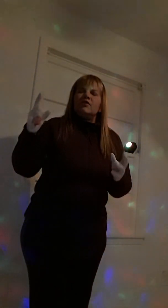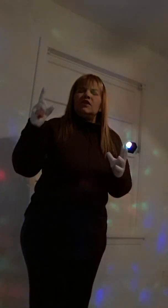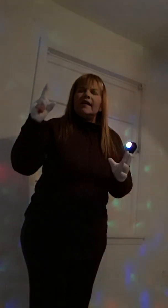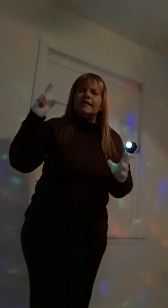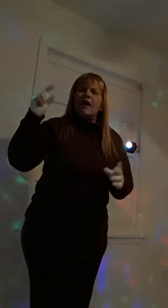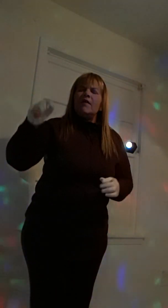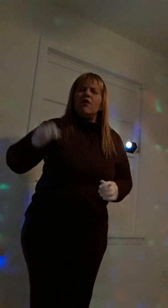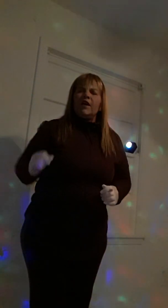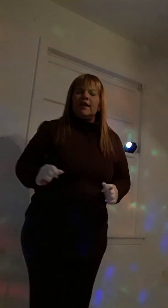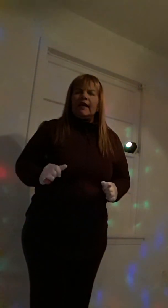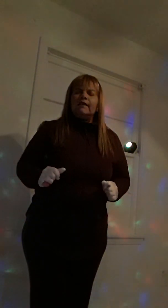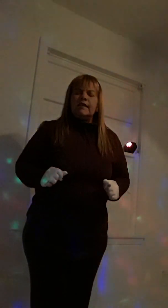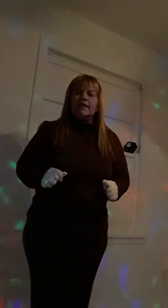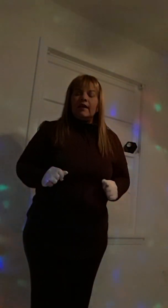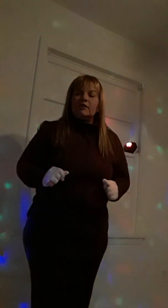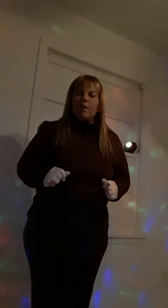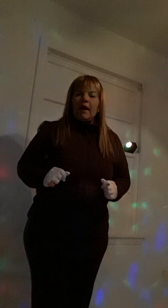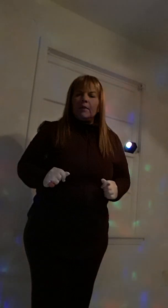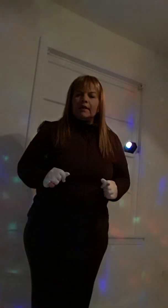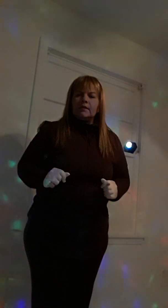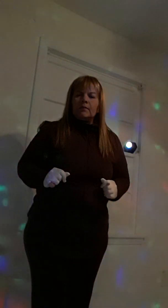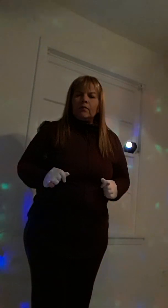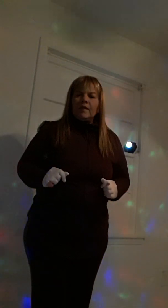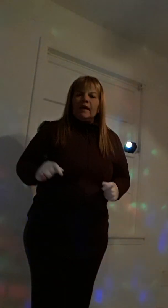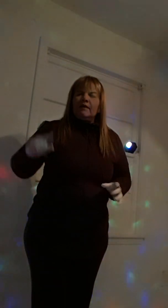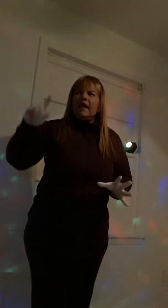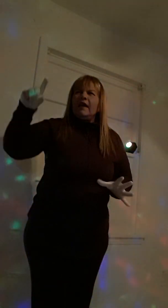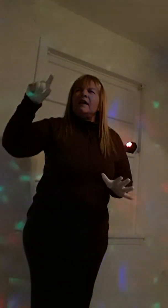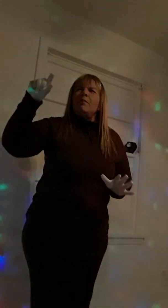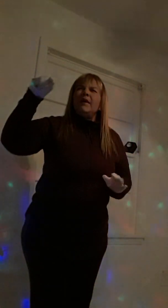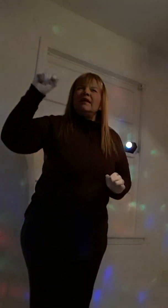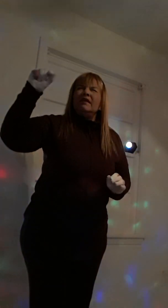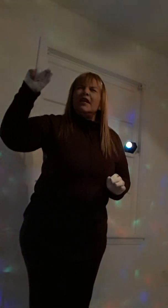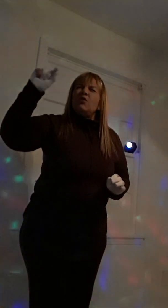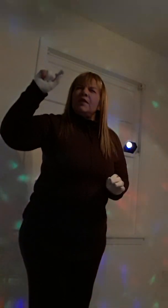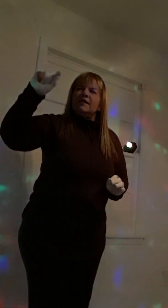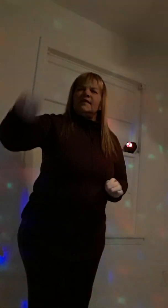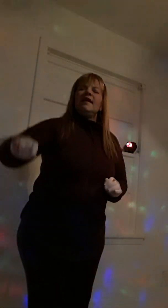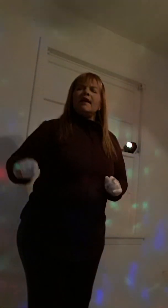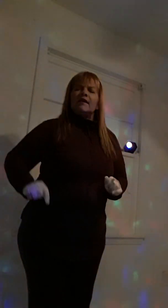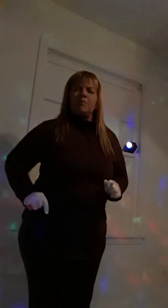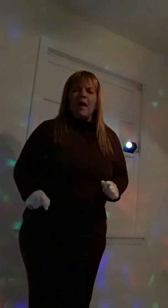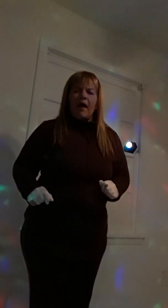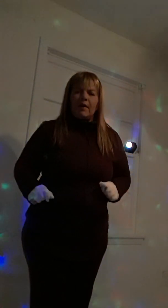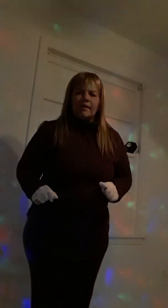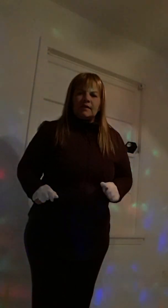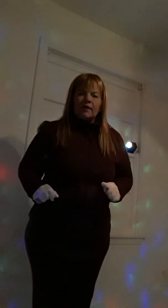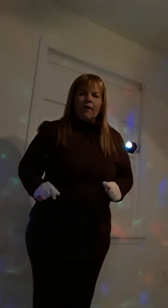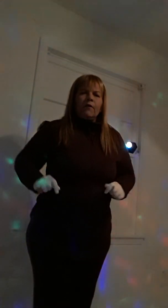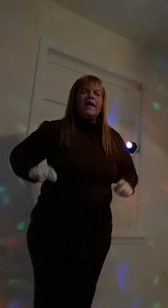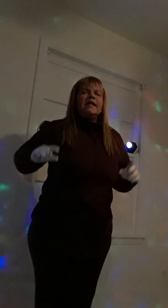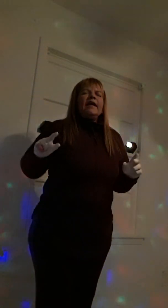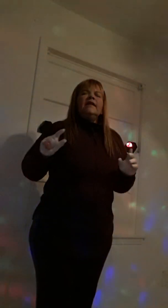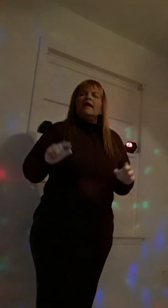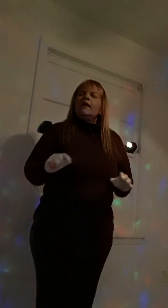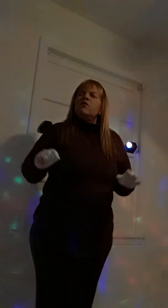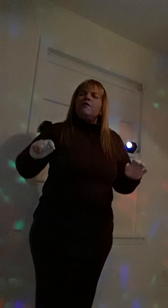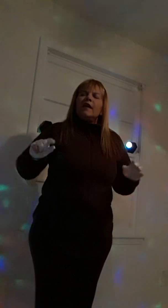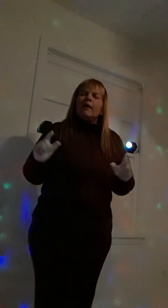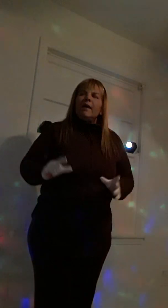ya saben lo que quieren decir las palabras, de que han aprendido a decir las palabras, de que han tenido